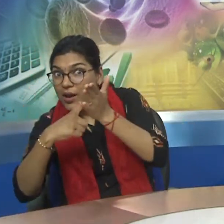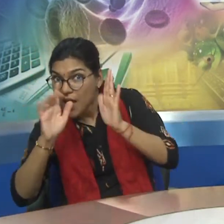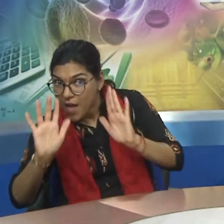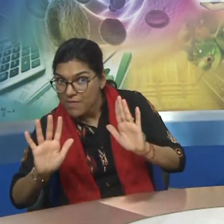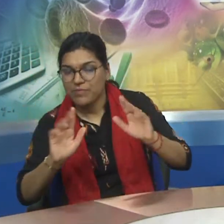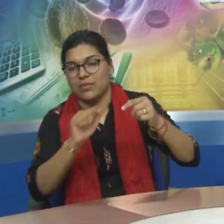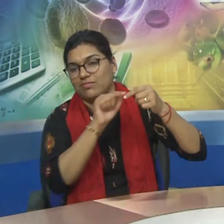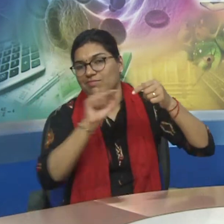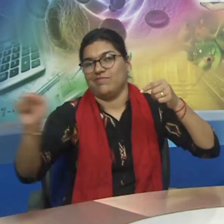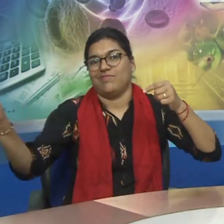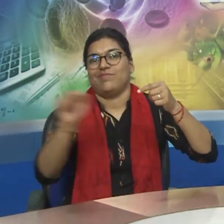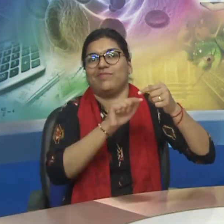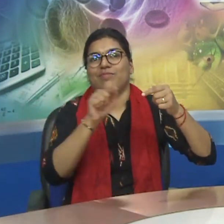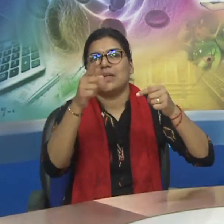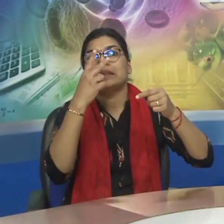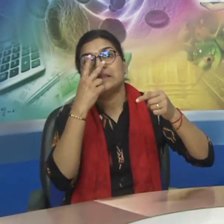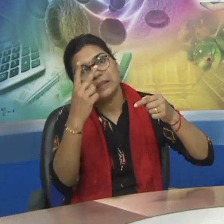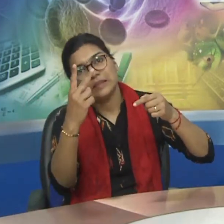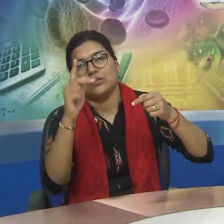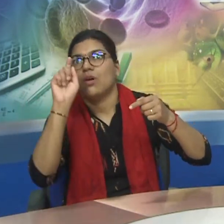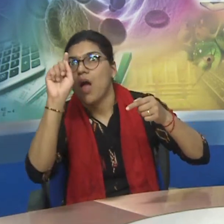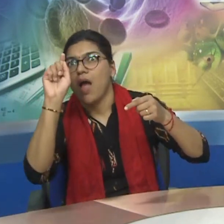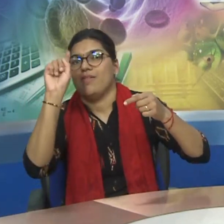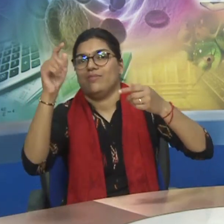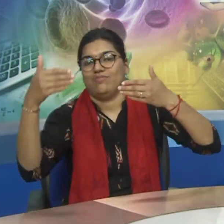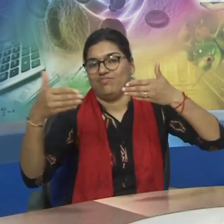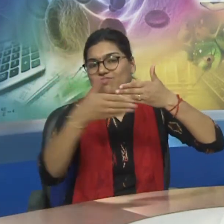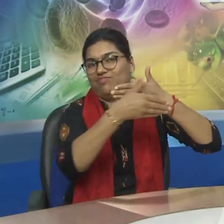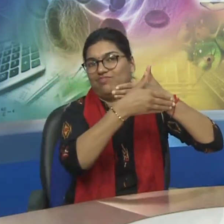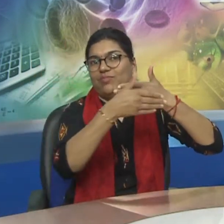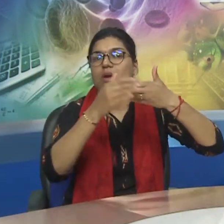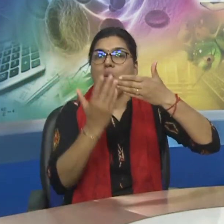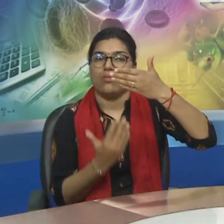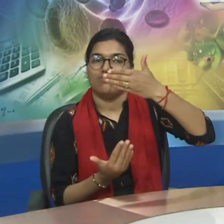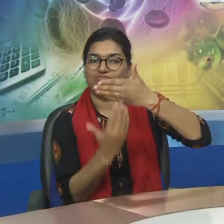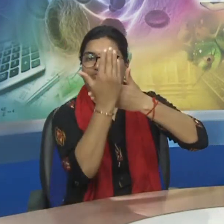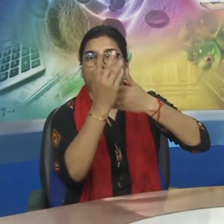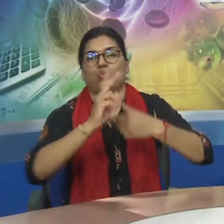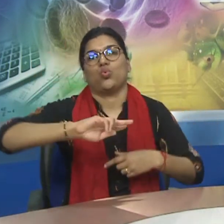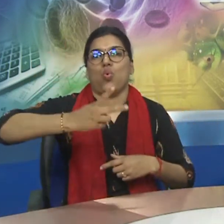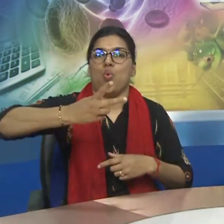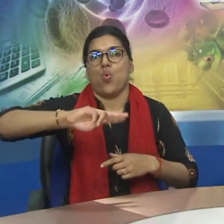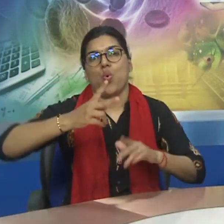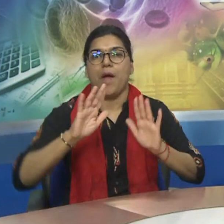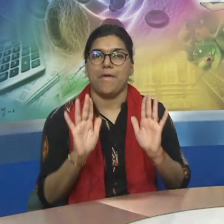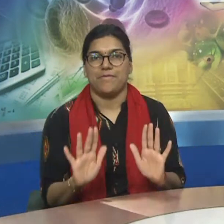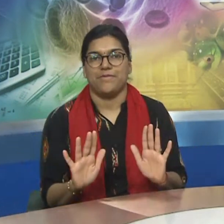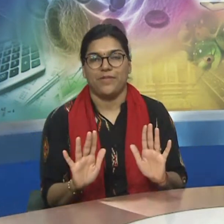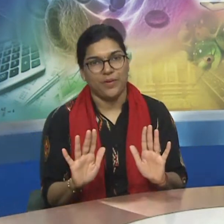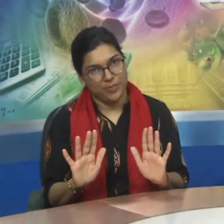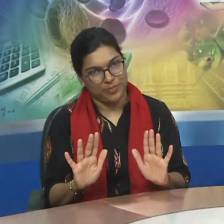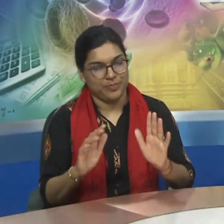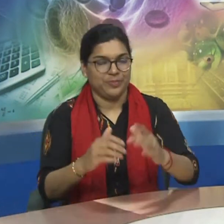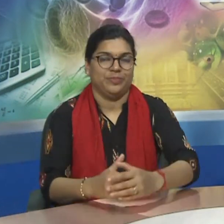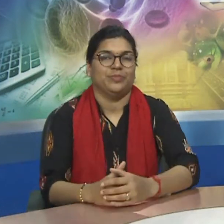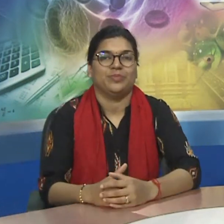You can freeze any column, you can freeze any row. You can easily do it. You can try yourself.